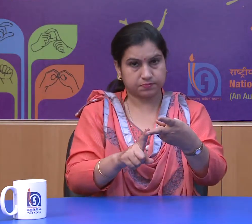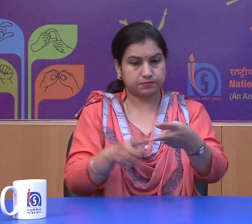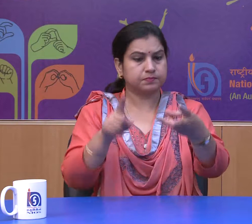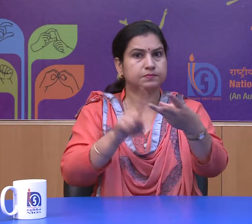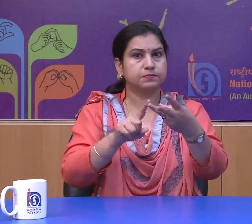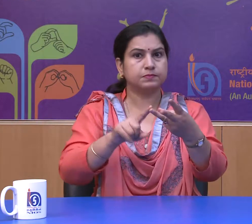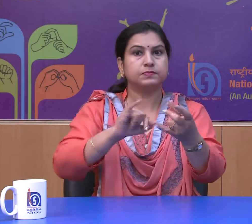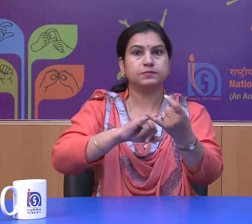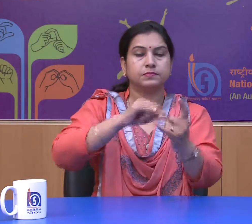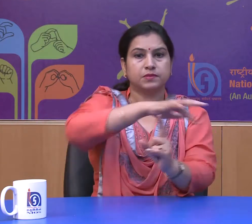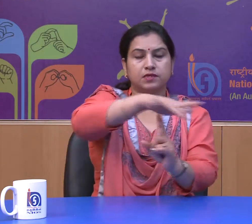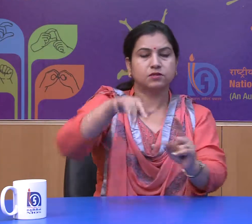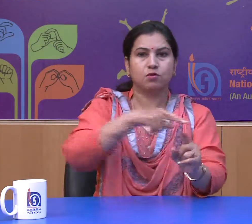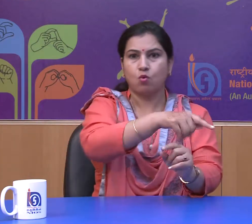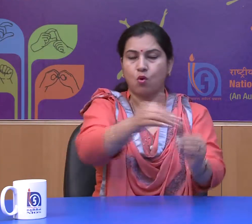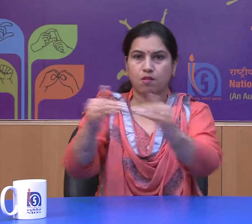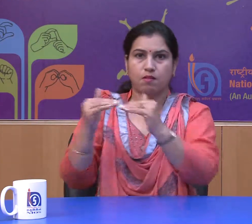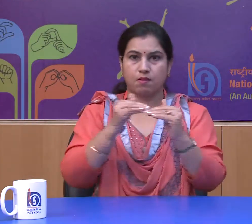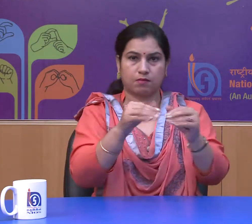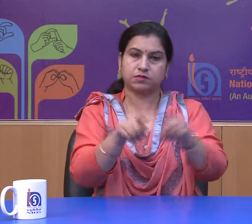secularism, etc.